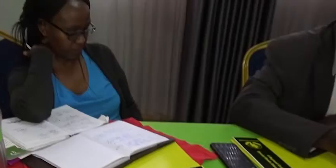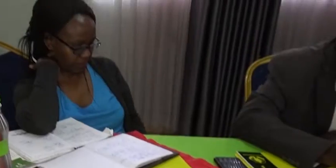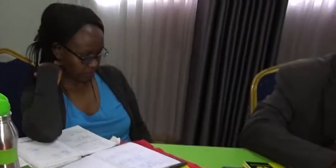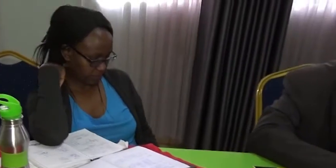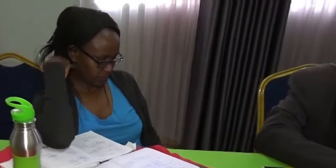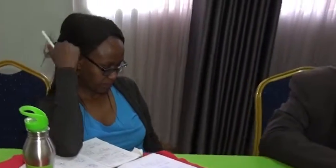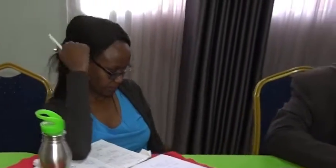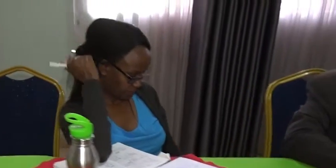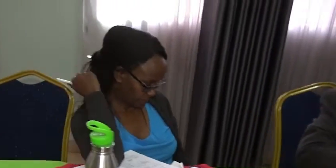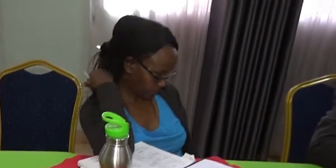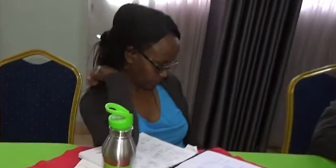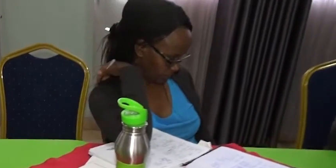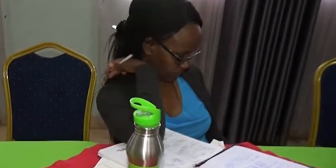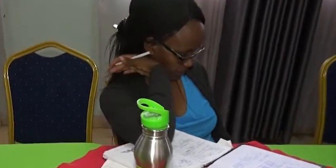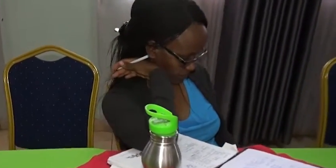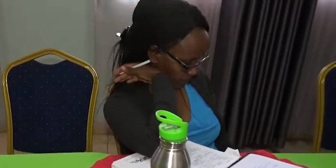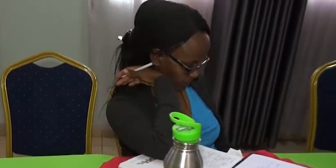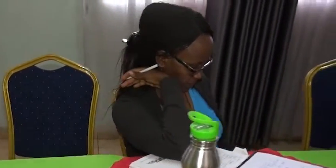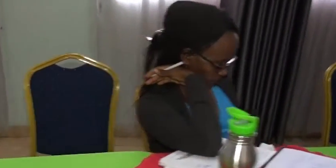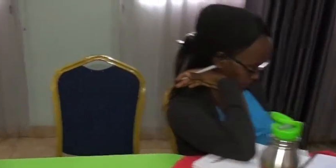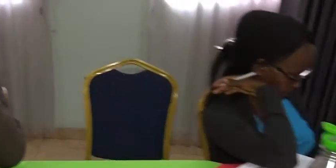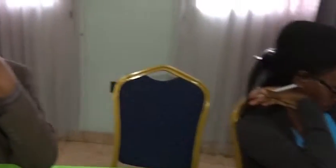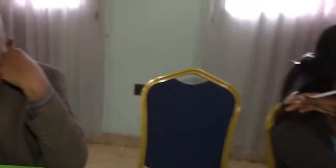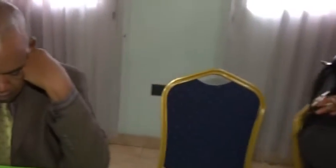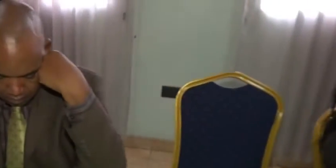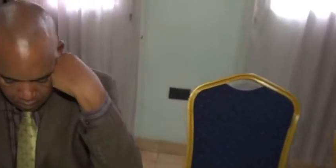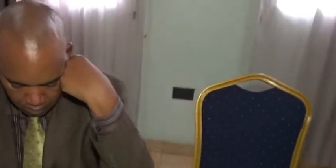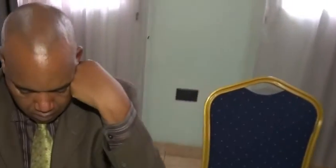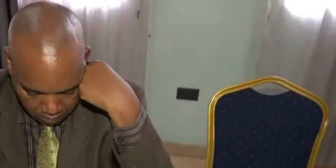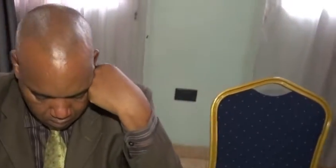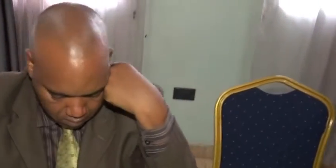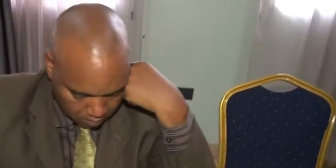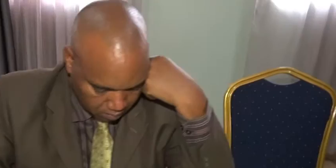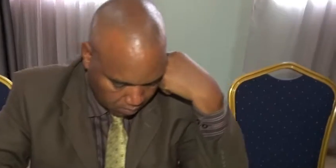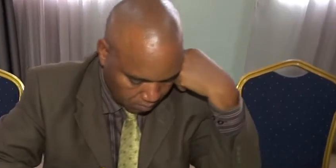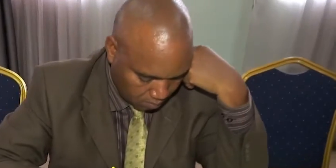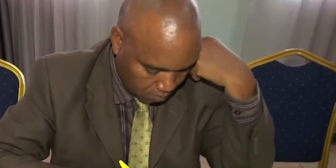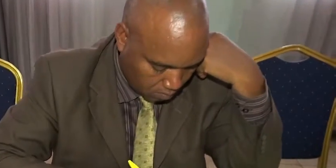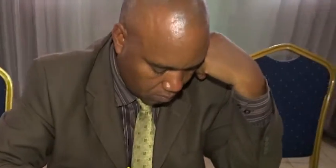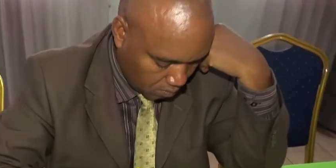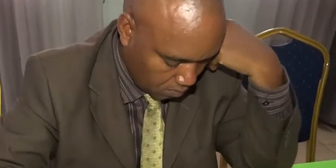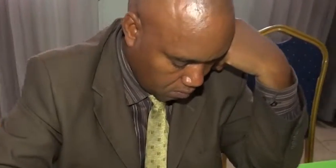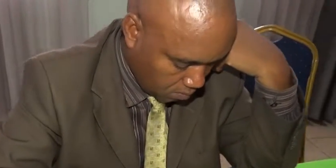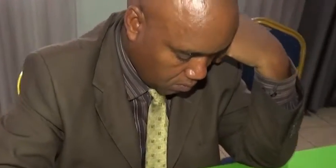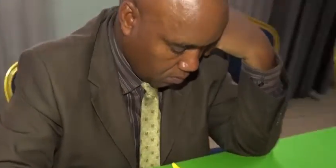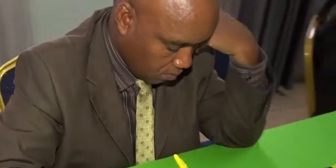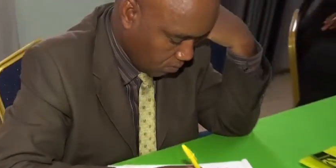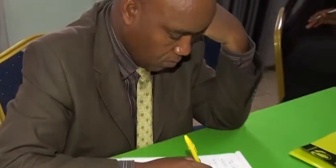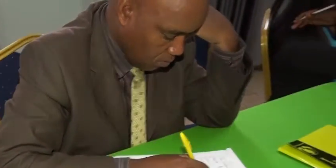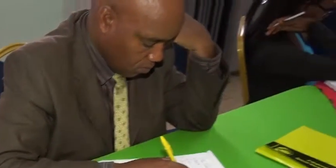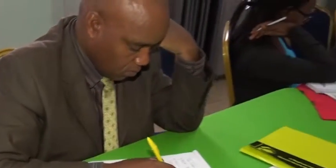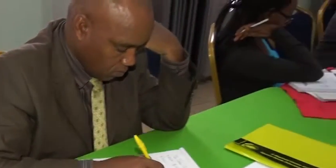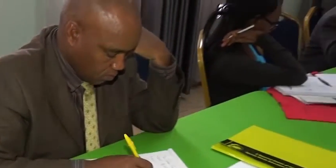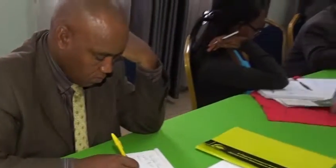move on. I just brought us down to Kenya.